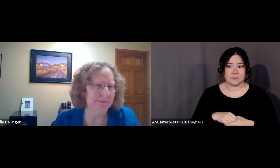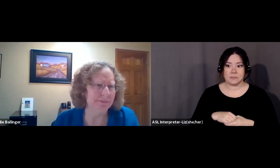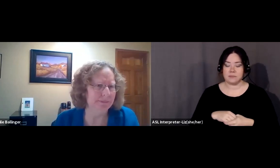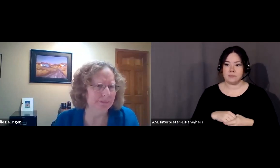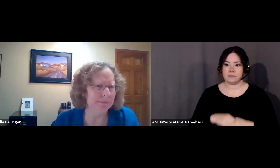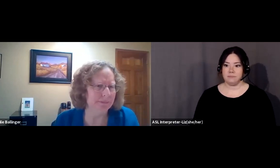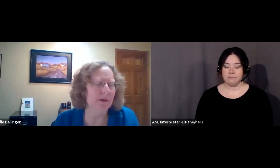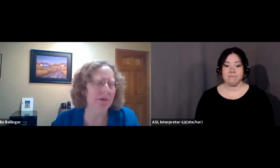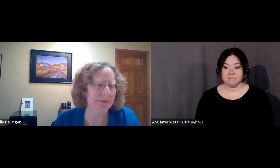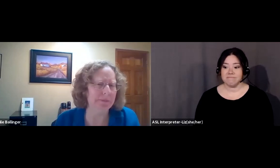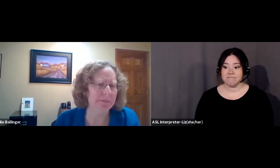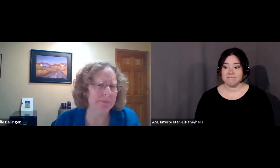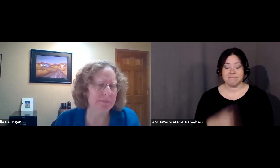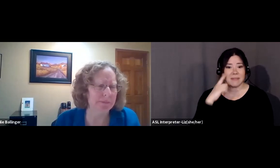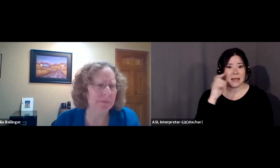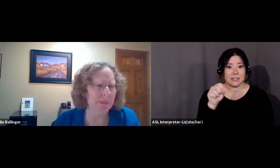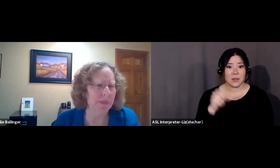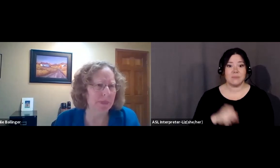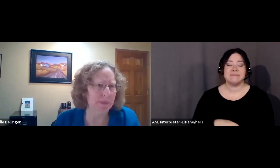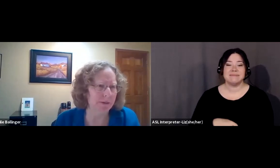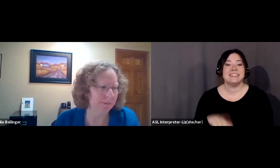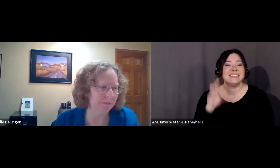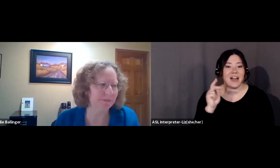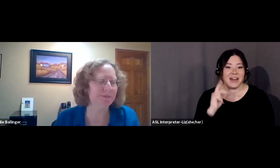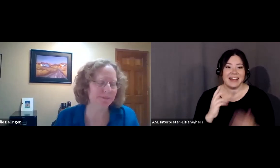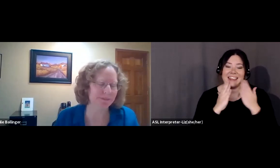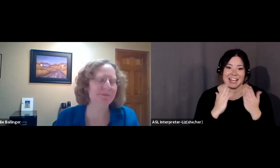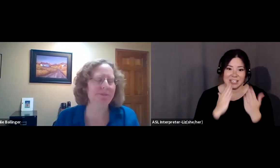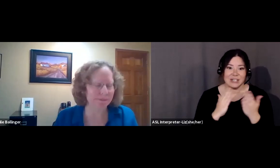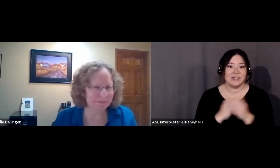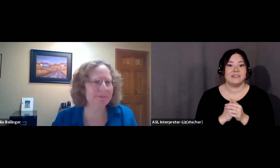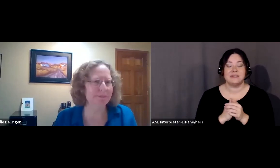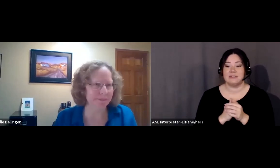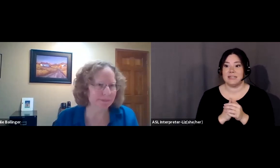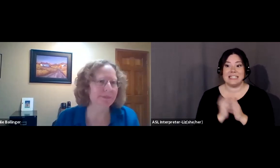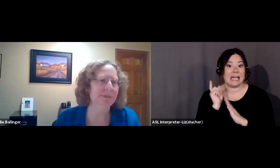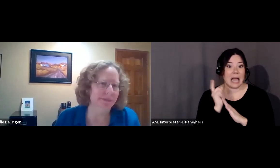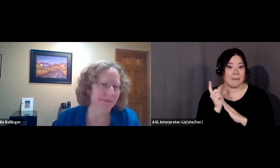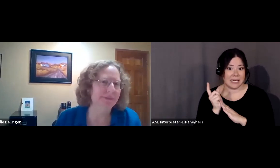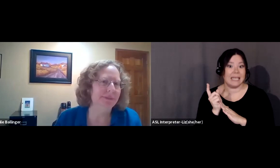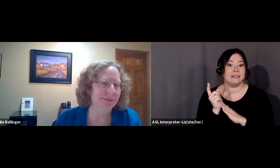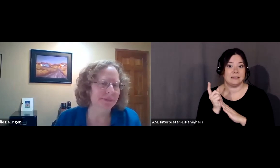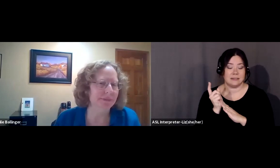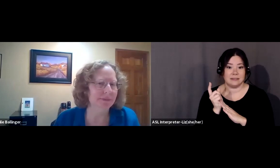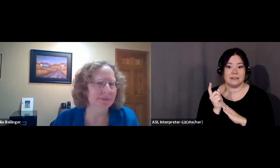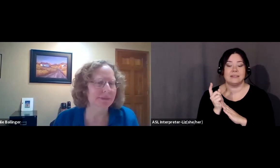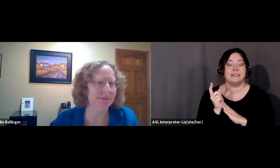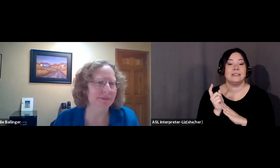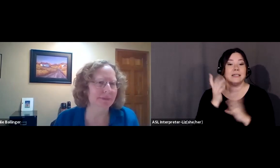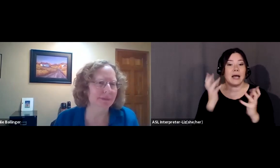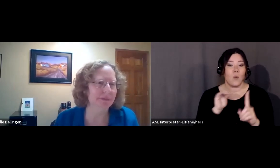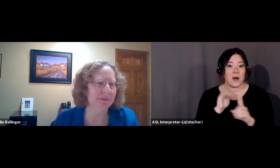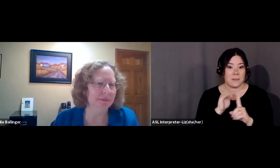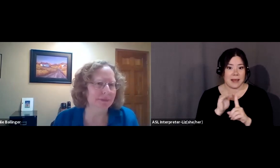I think so. Okay. All right. Well, thank you. It is just a minute before the top of the hour. I do want to remind